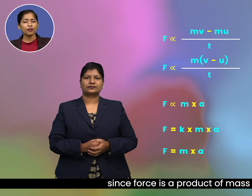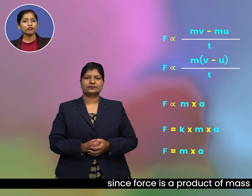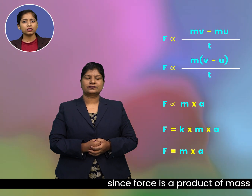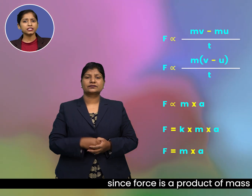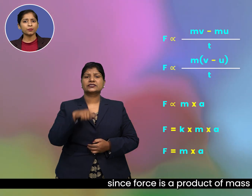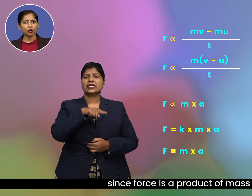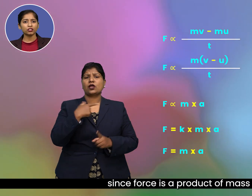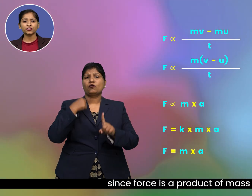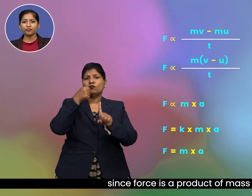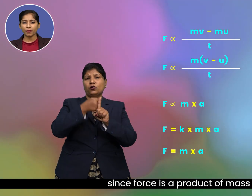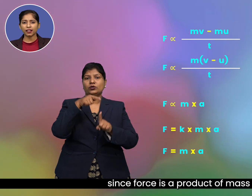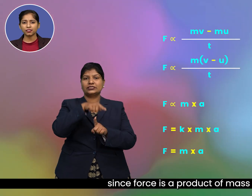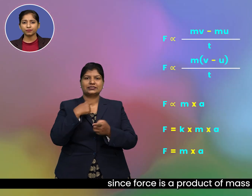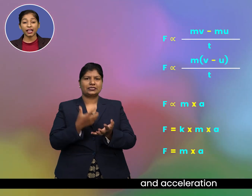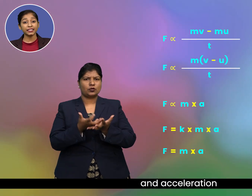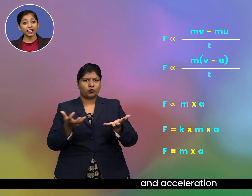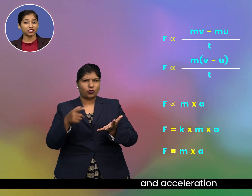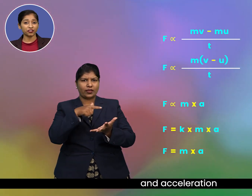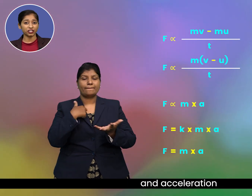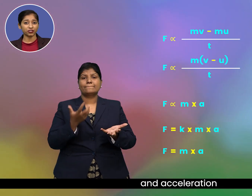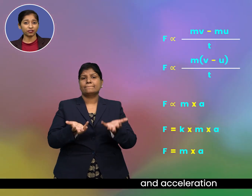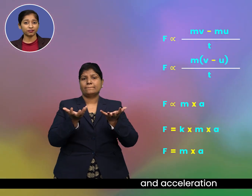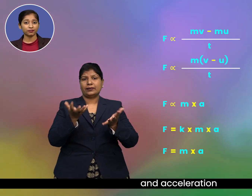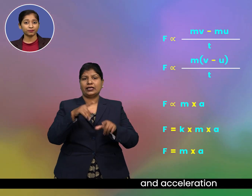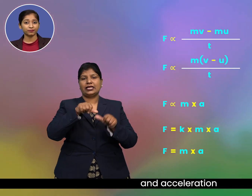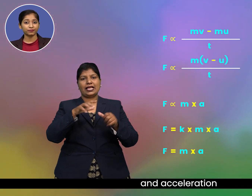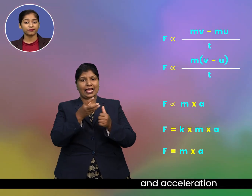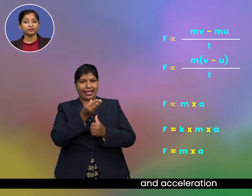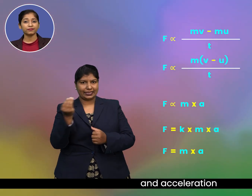Since force is a product of mass and acceleration,